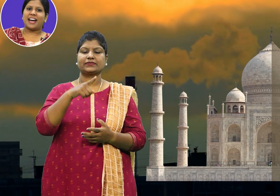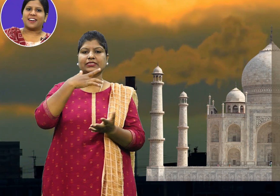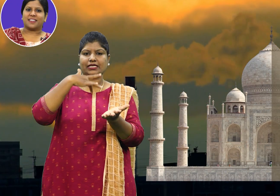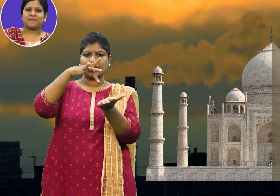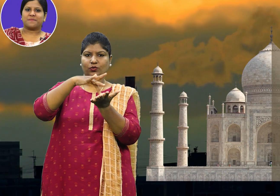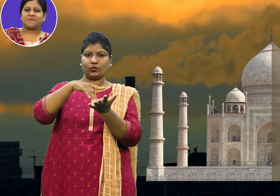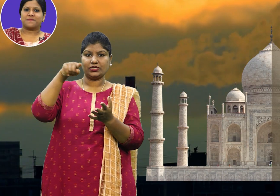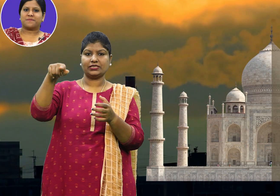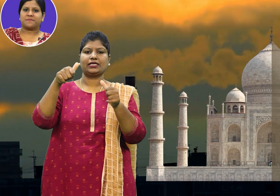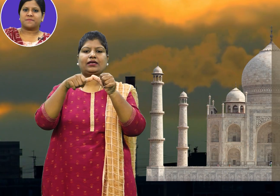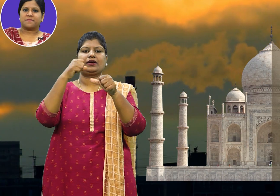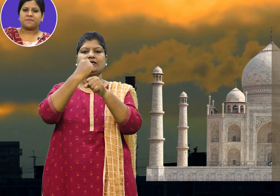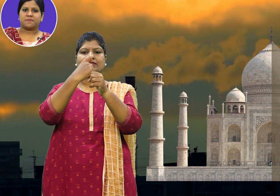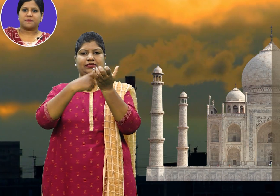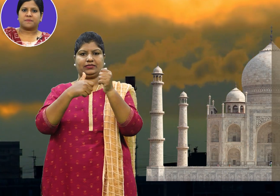located in Agra.